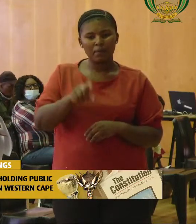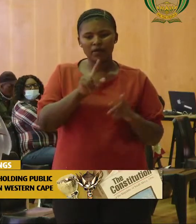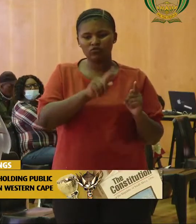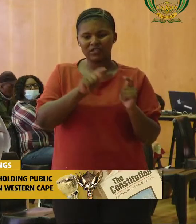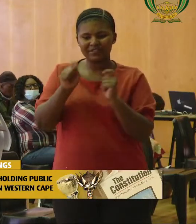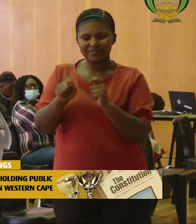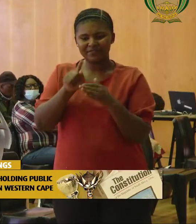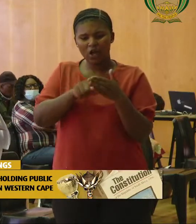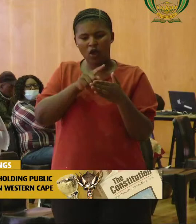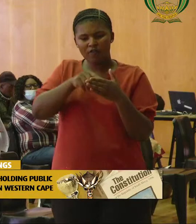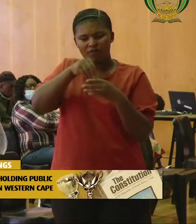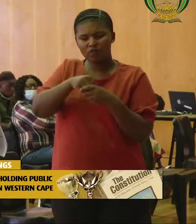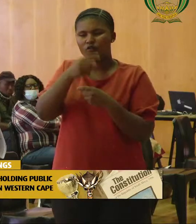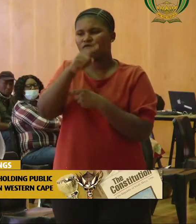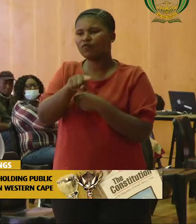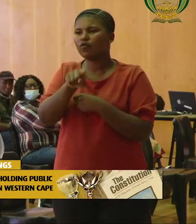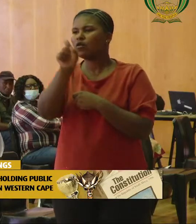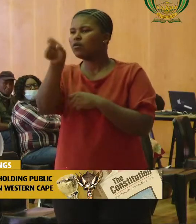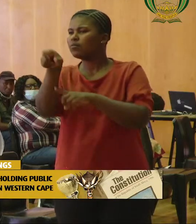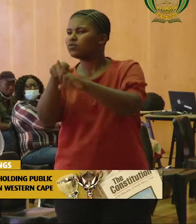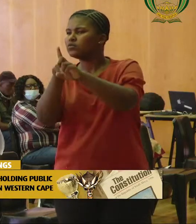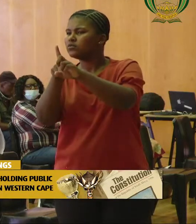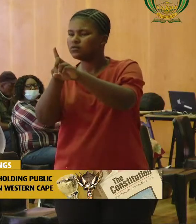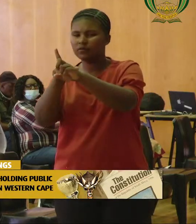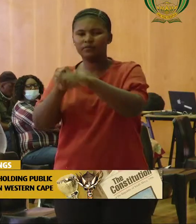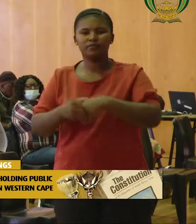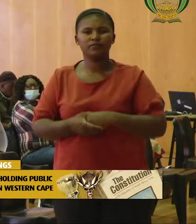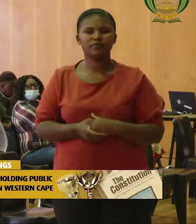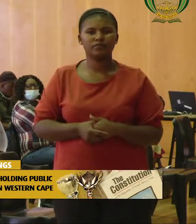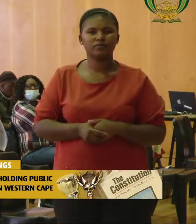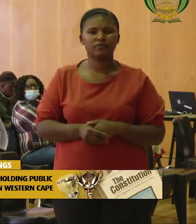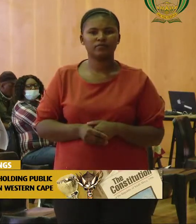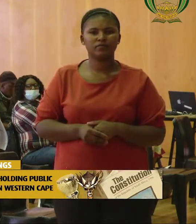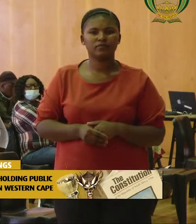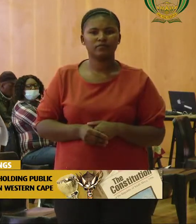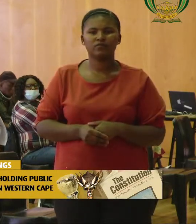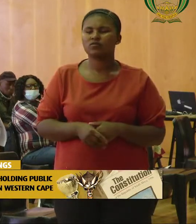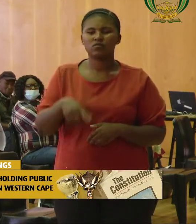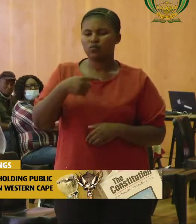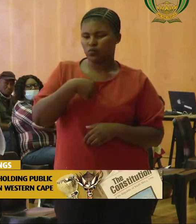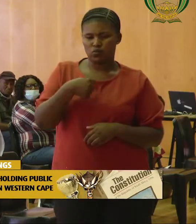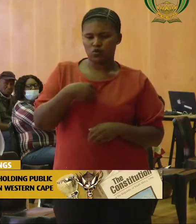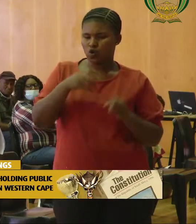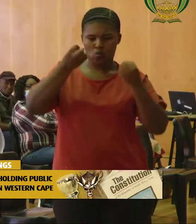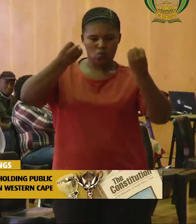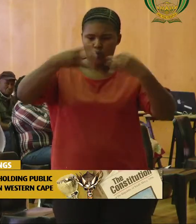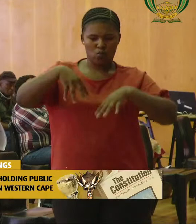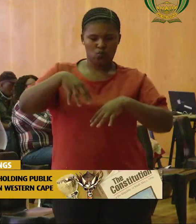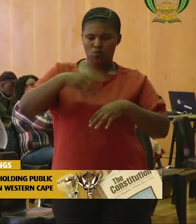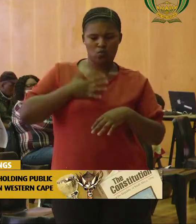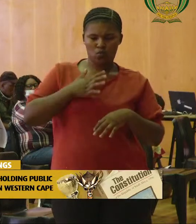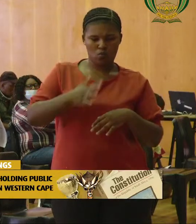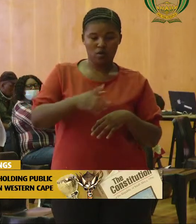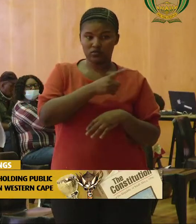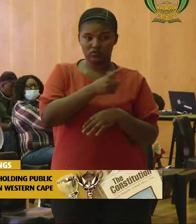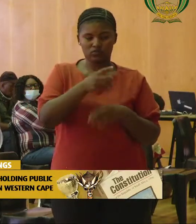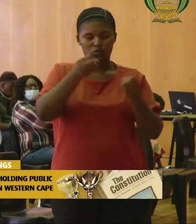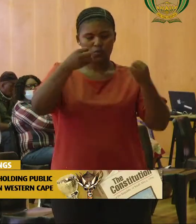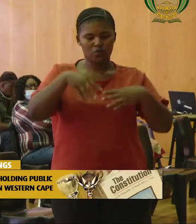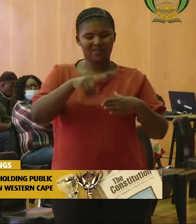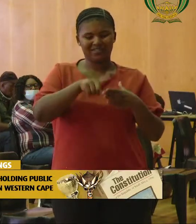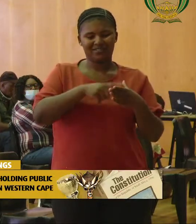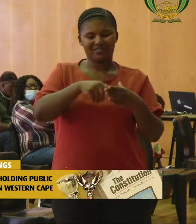votes to a nominated recipient going forward, thereby not wasting any votes at all,